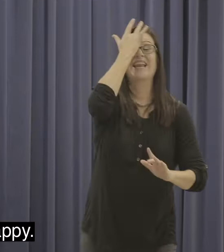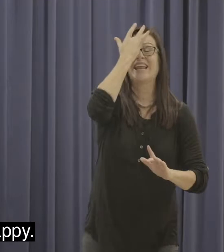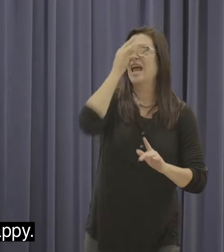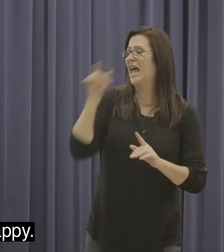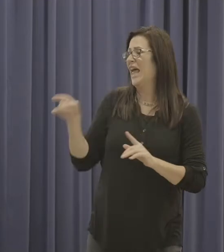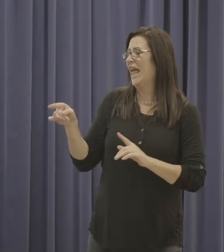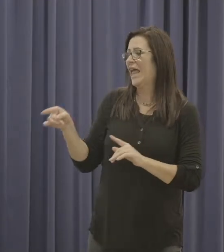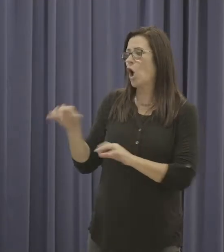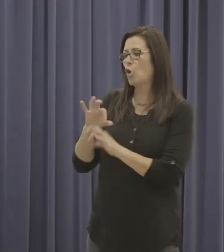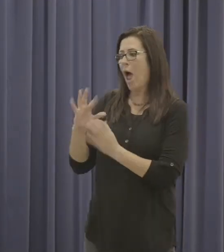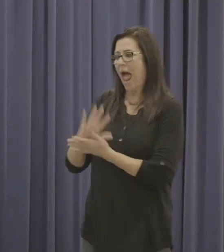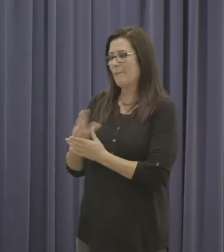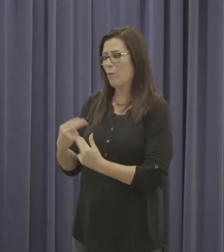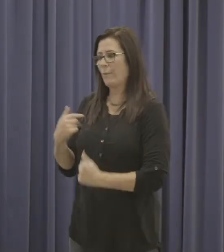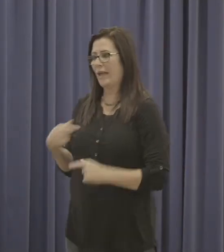be happy.